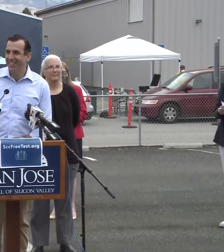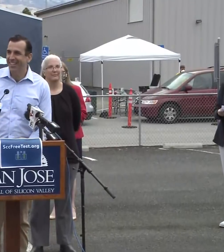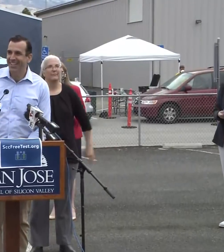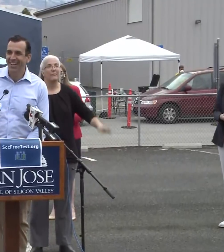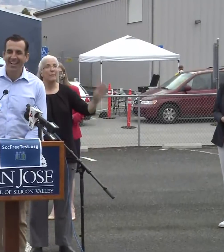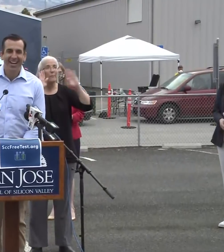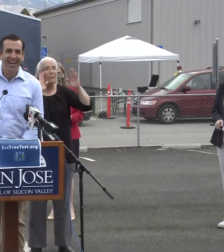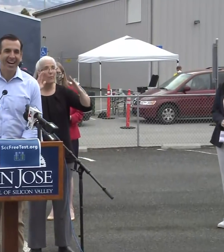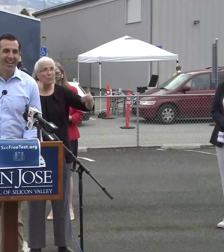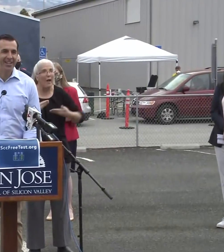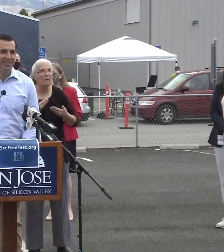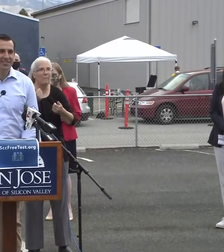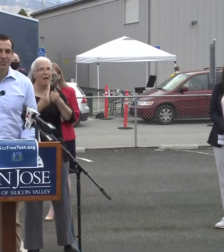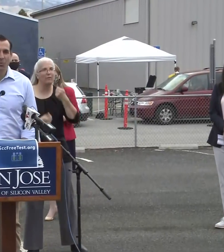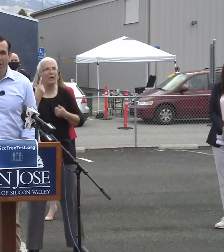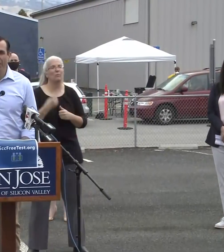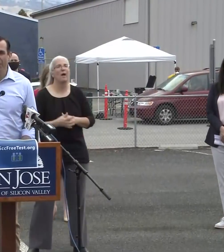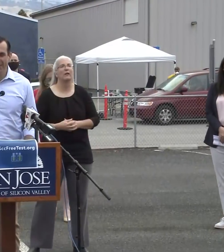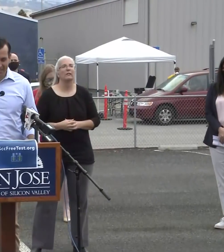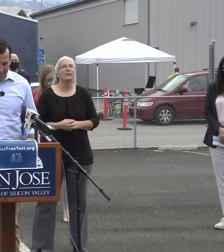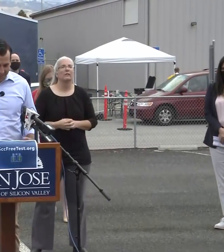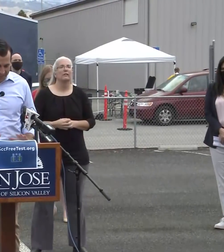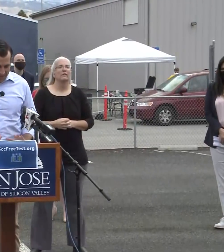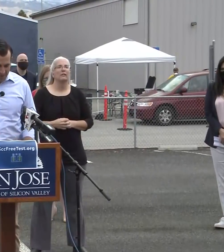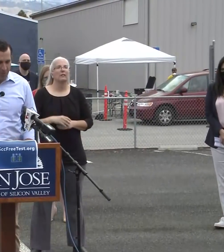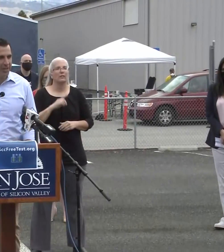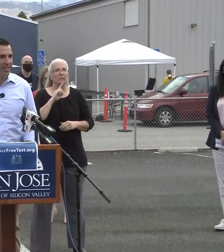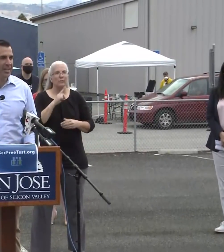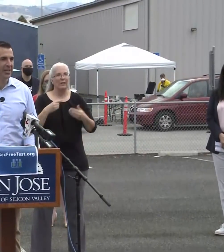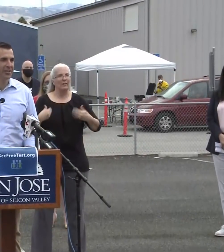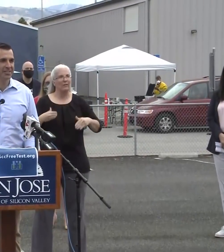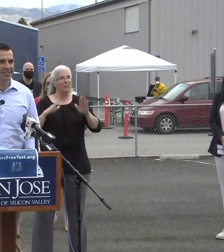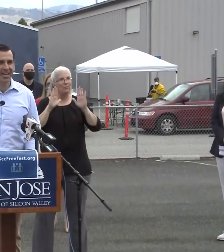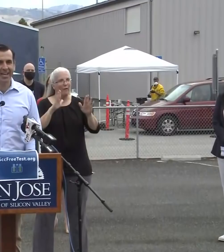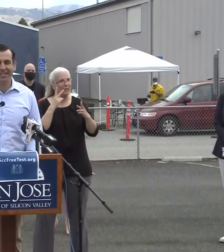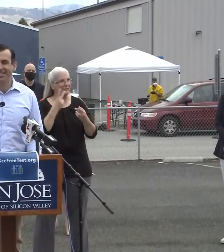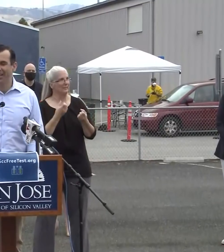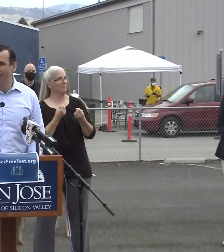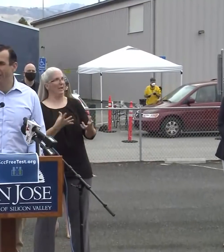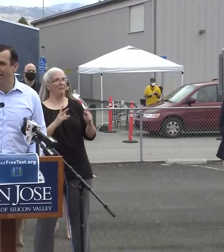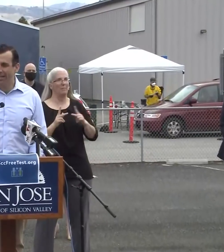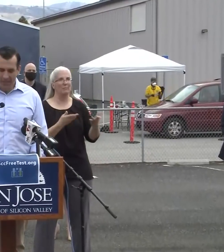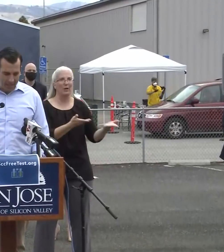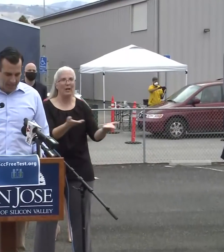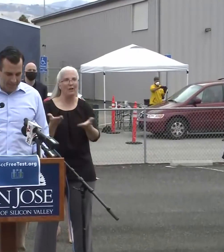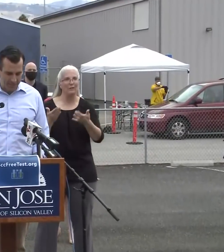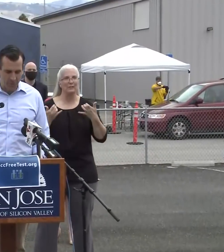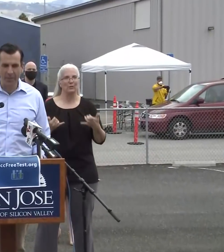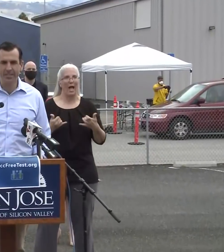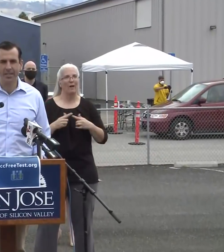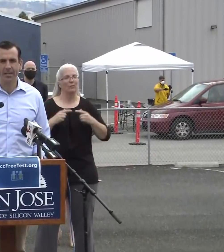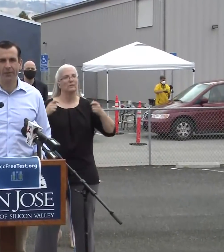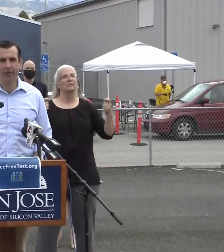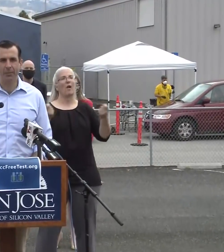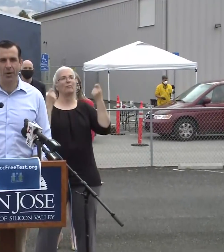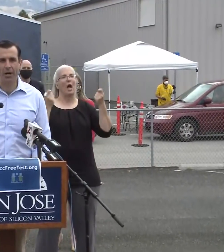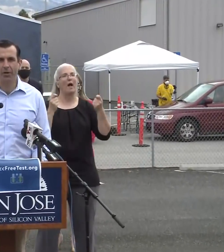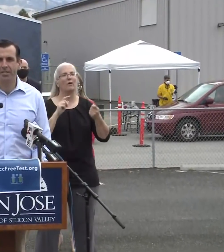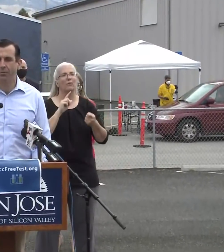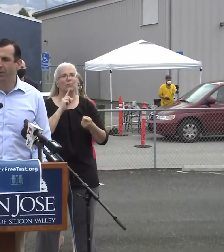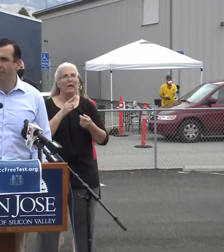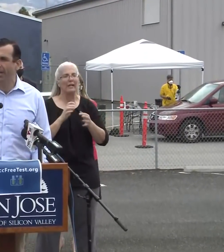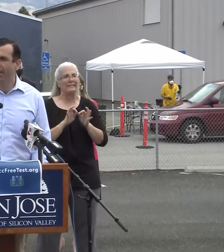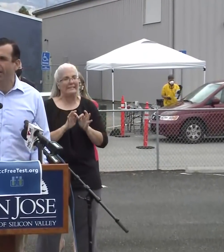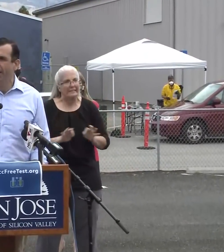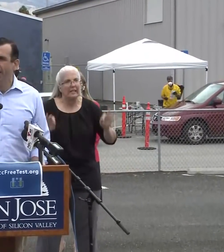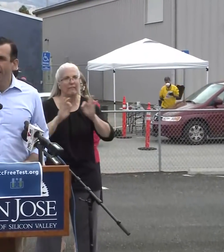Everyone, it is wonderful to see everyone here today to celebrate some really significant